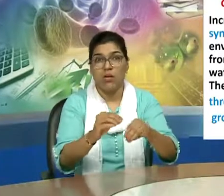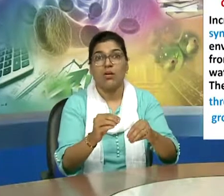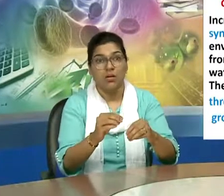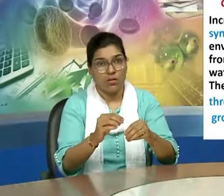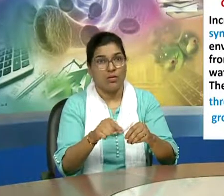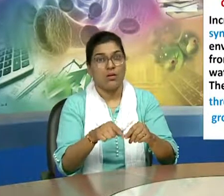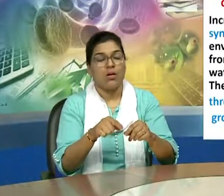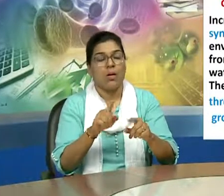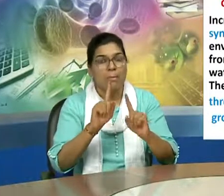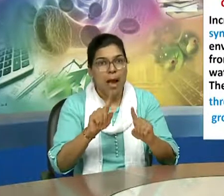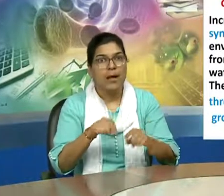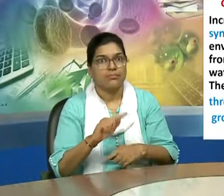causing pollution.